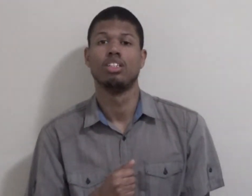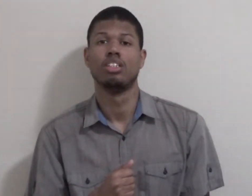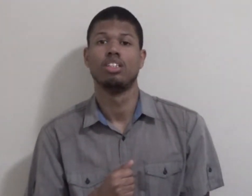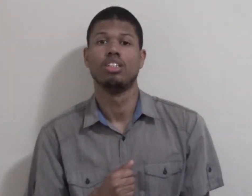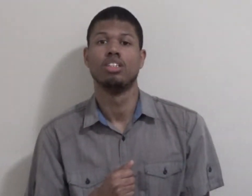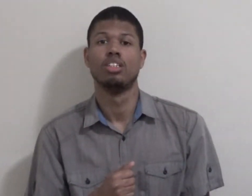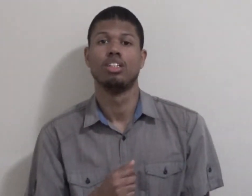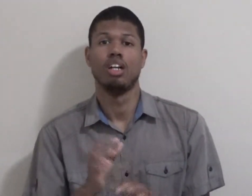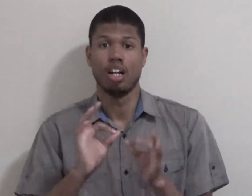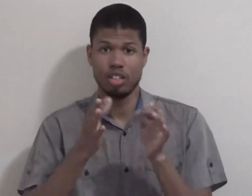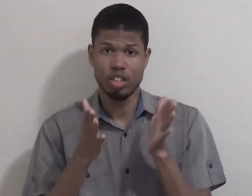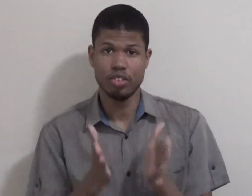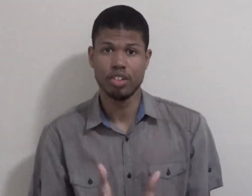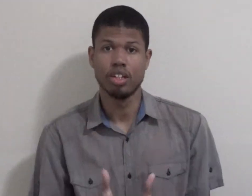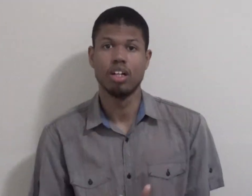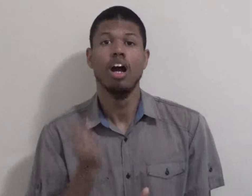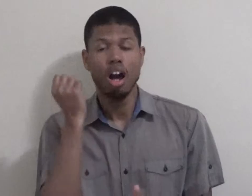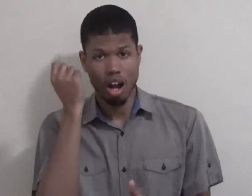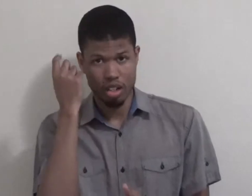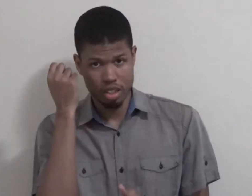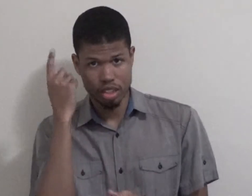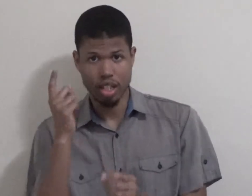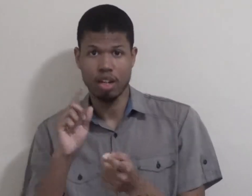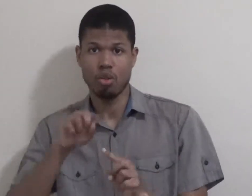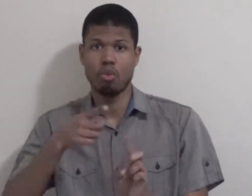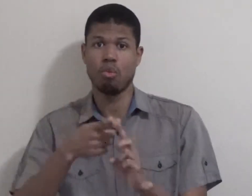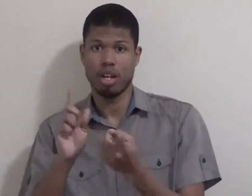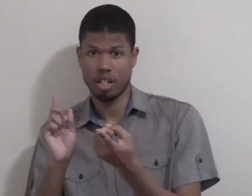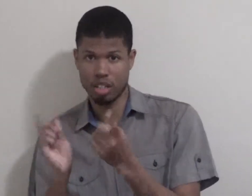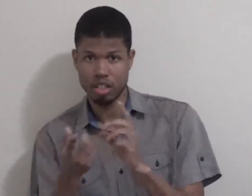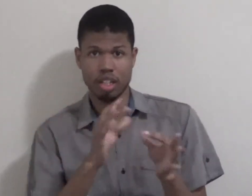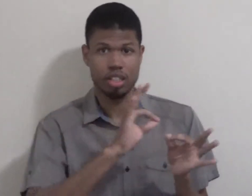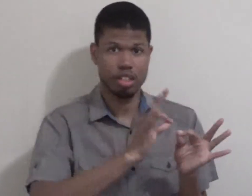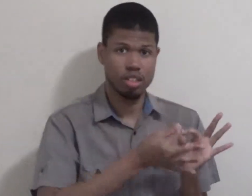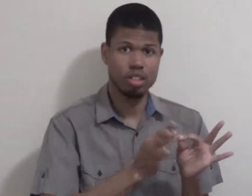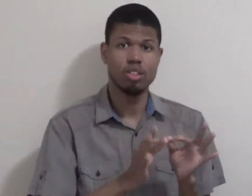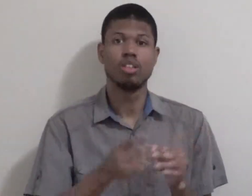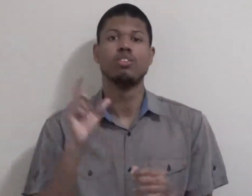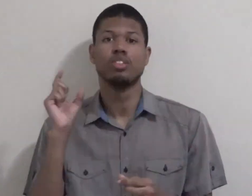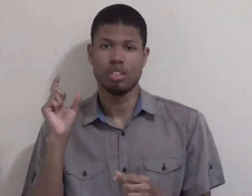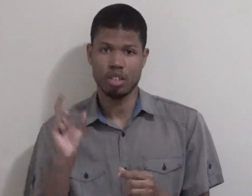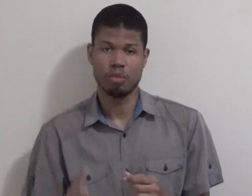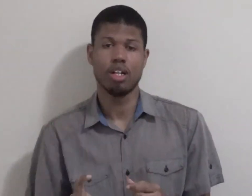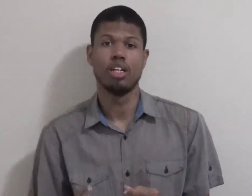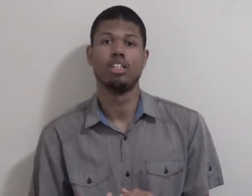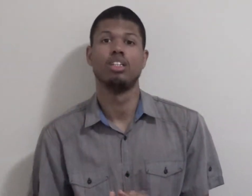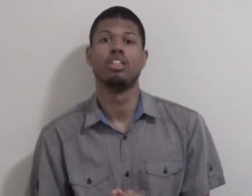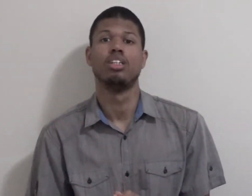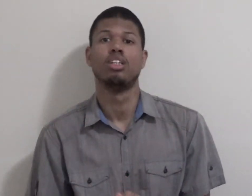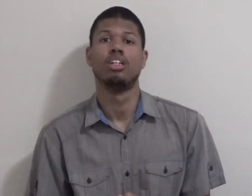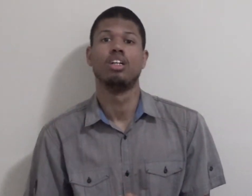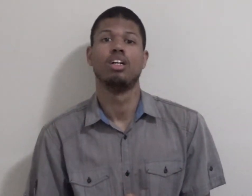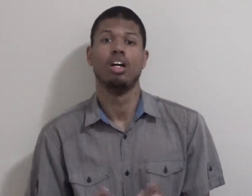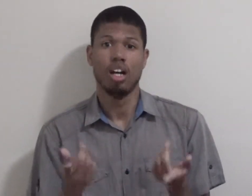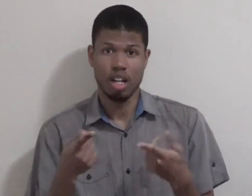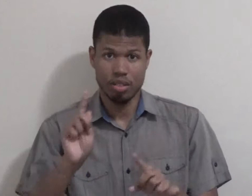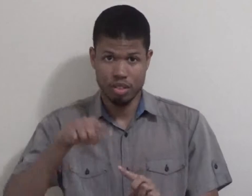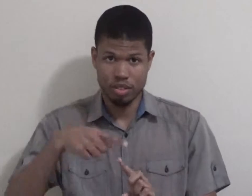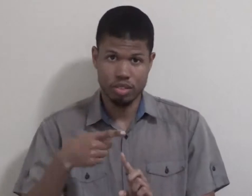to translate. And he can only know this when he has learned to recognize the type of deaf persons